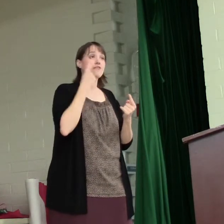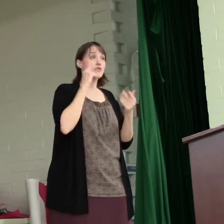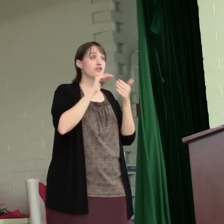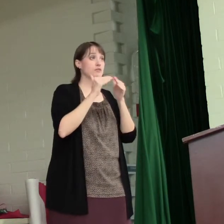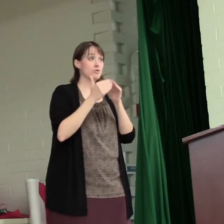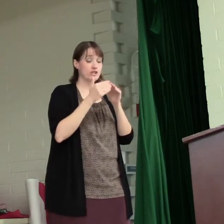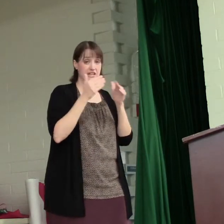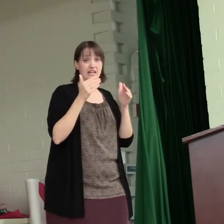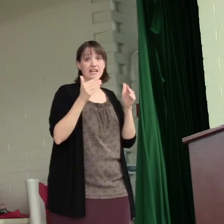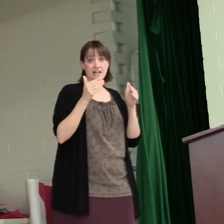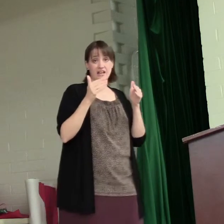for the community,